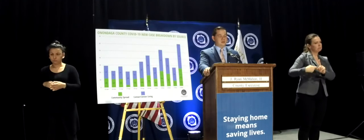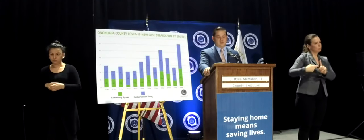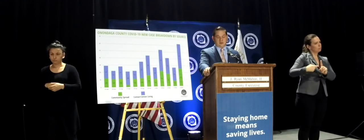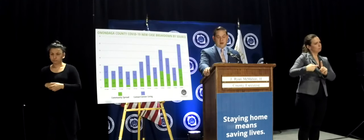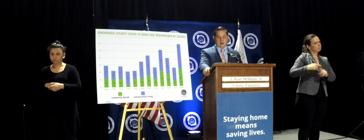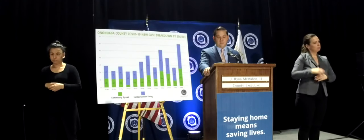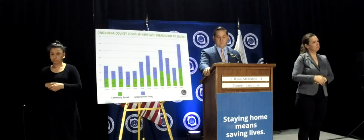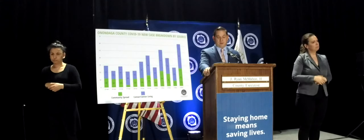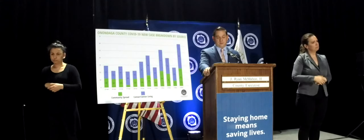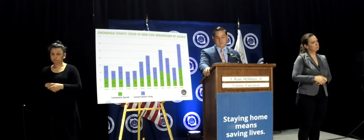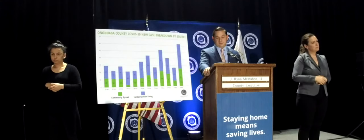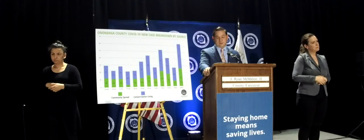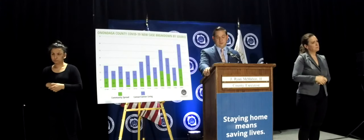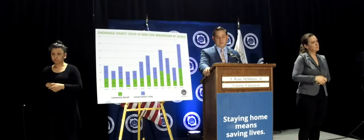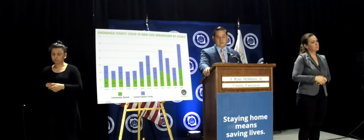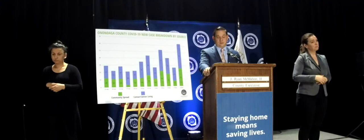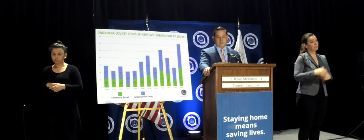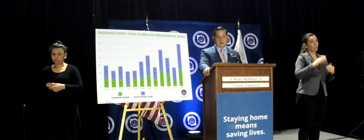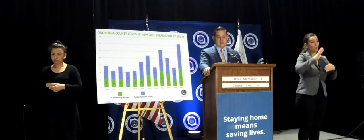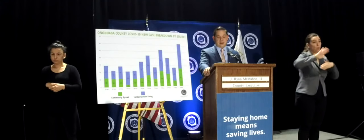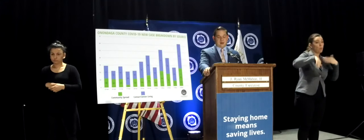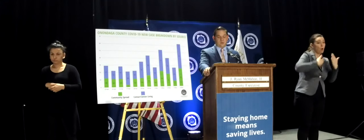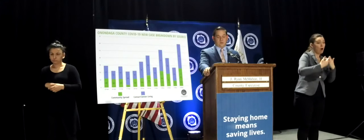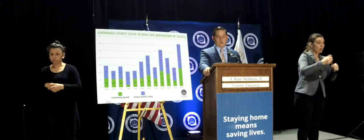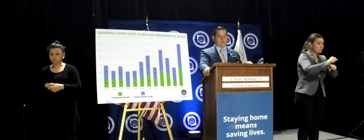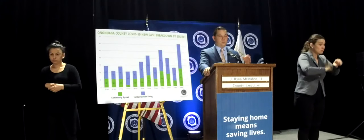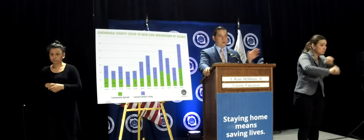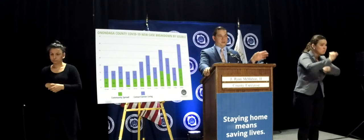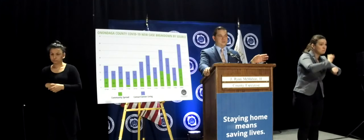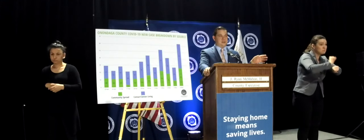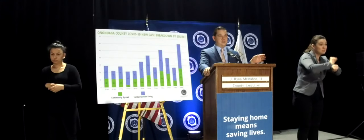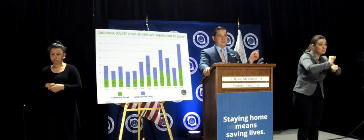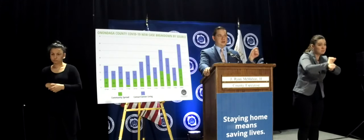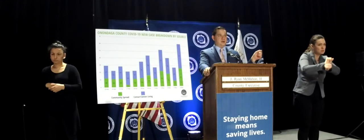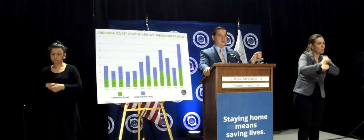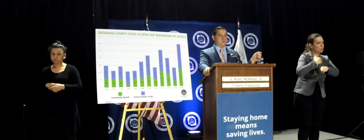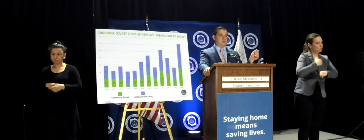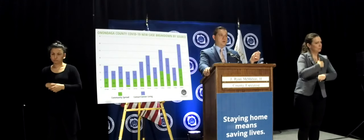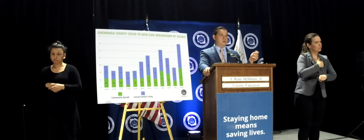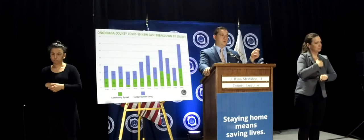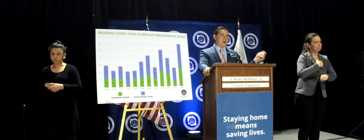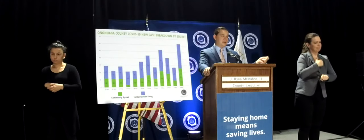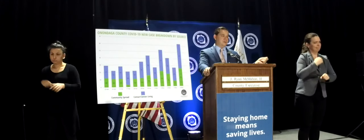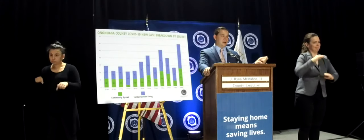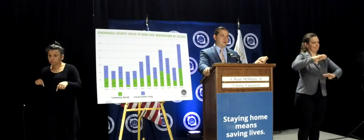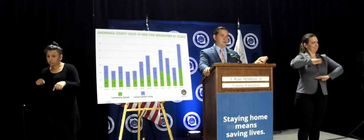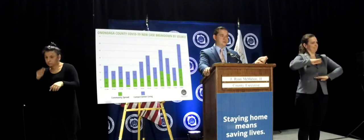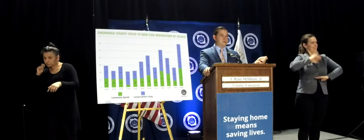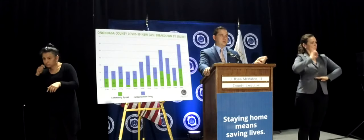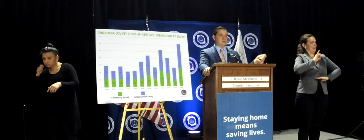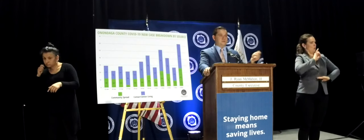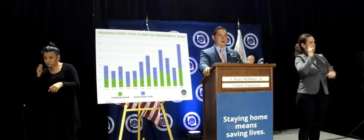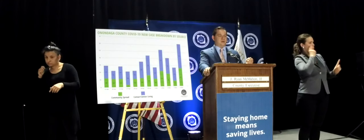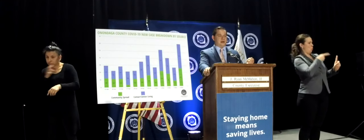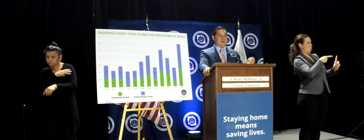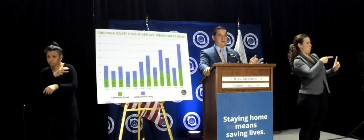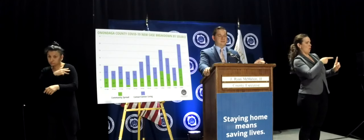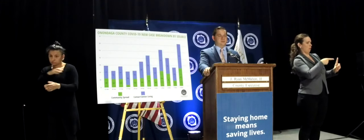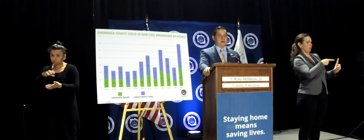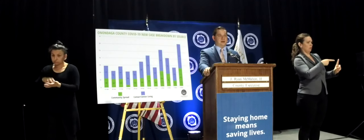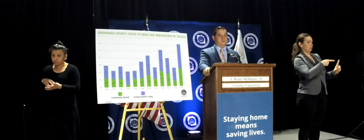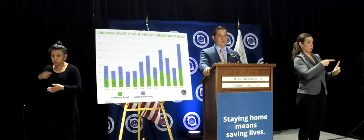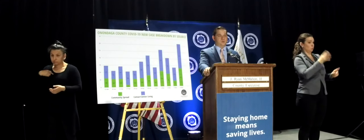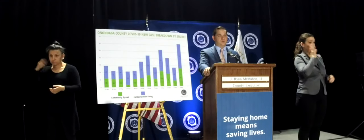testing. But right now we went through proactive testing in areas where we knew we had the virus. We found a lot